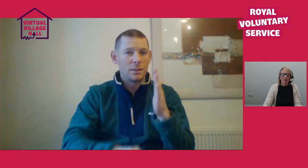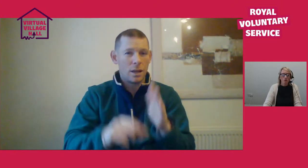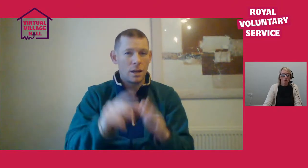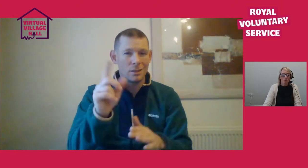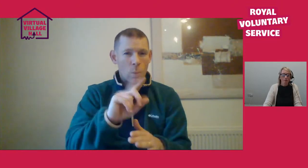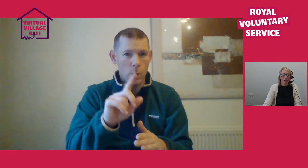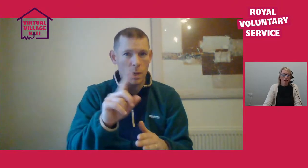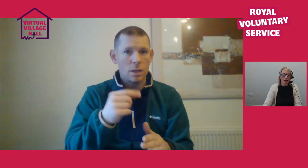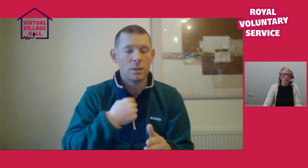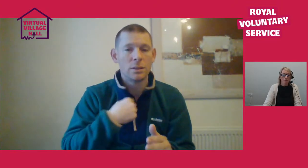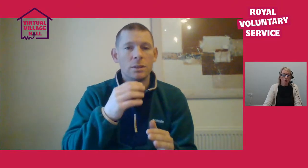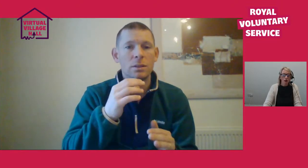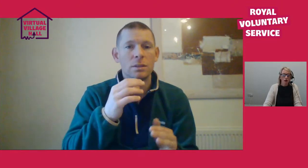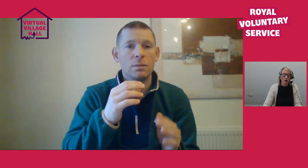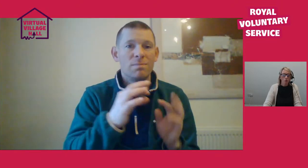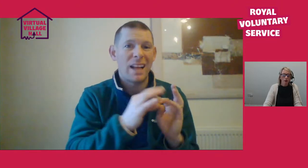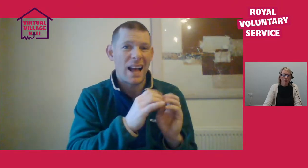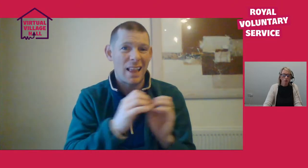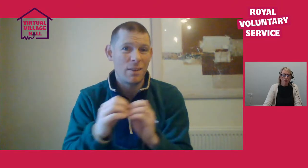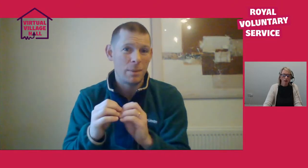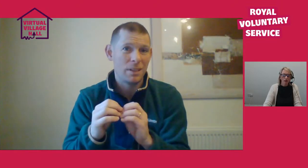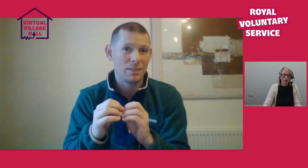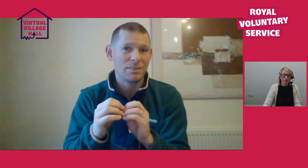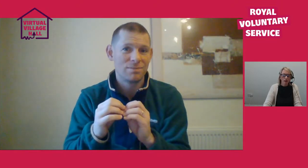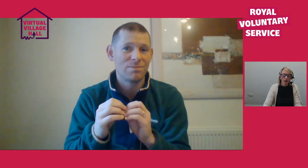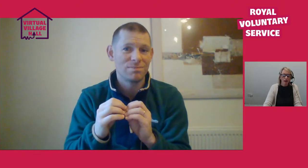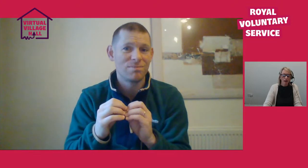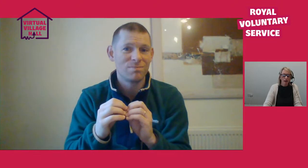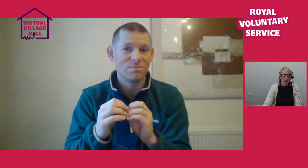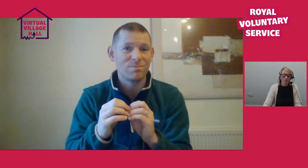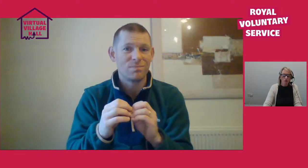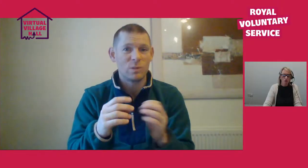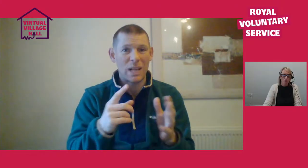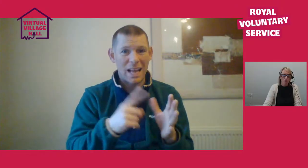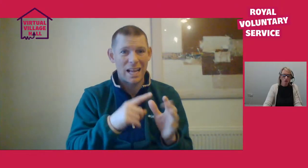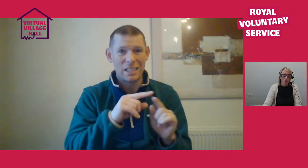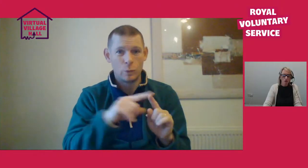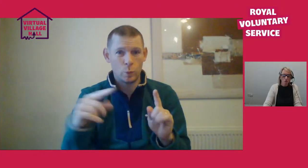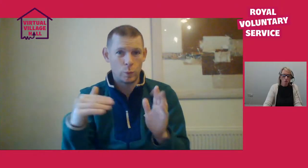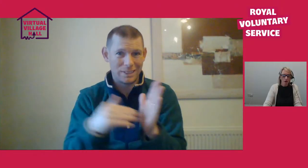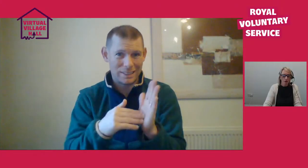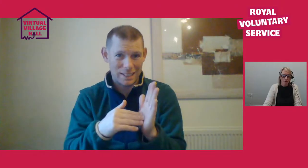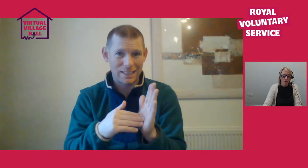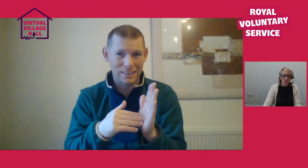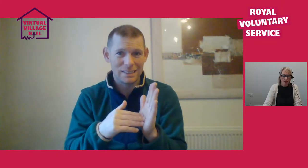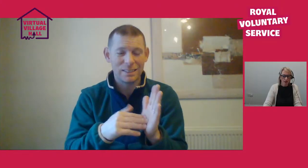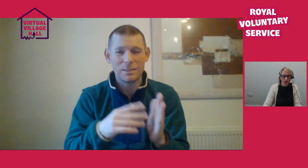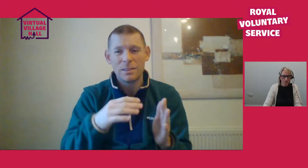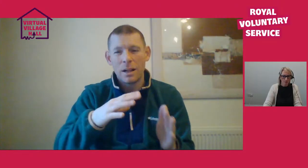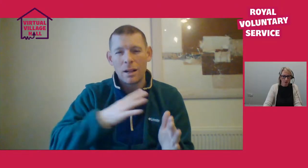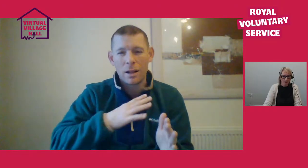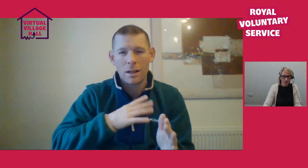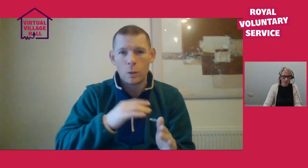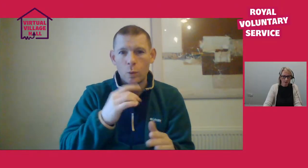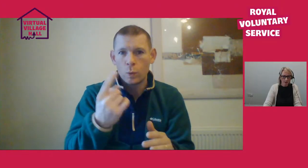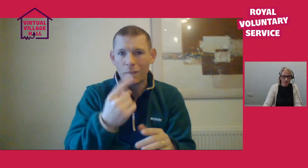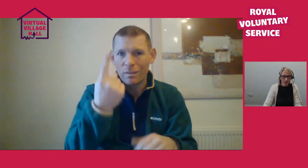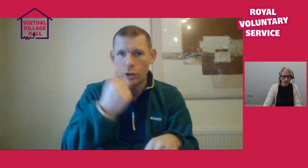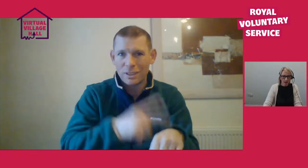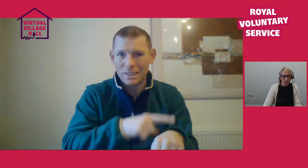Okay, so we will start with the